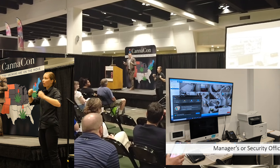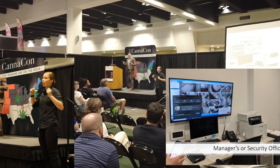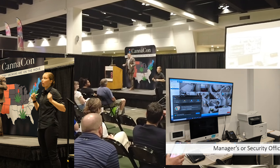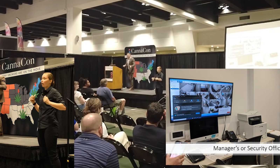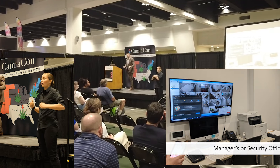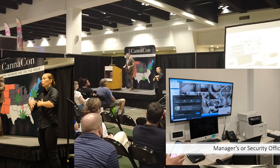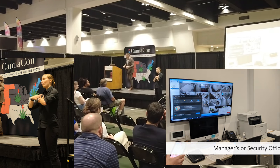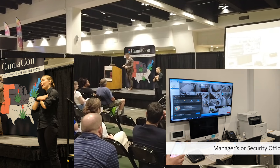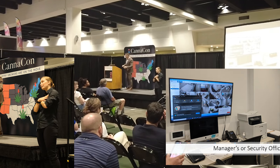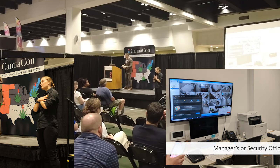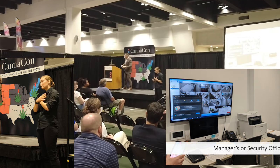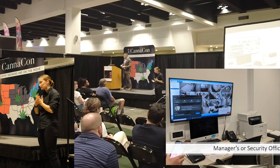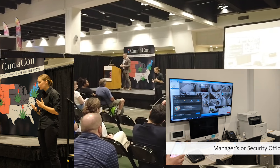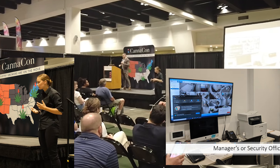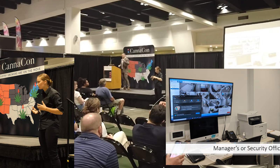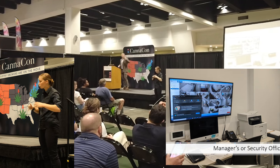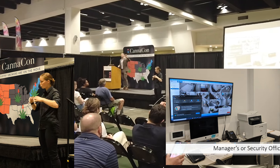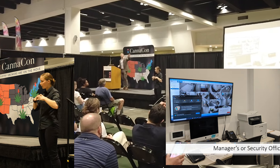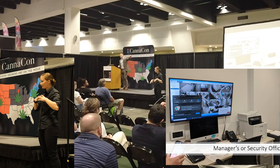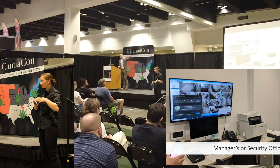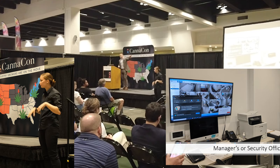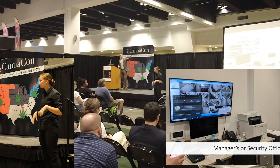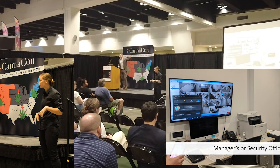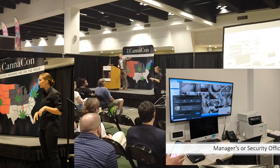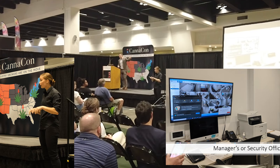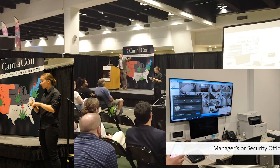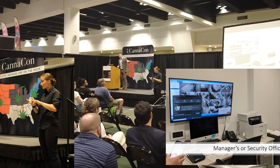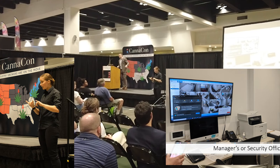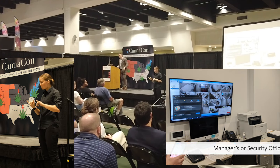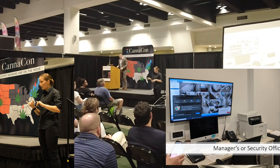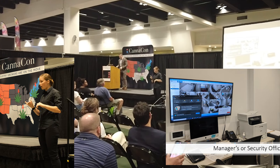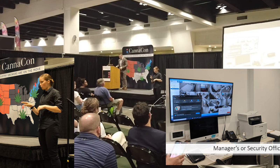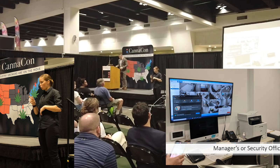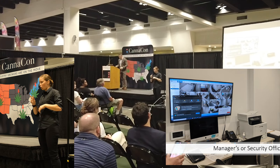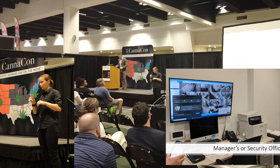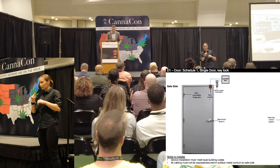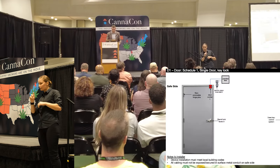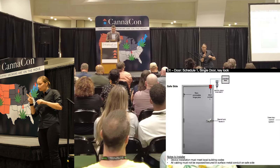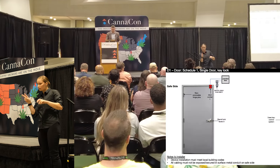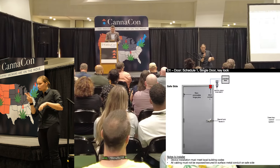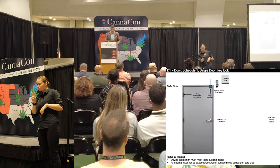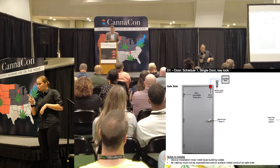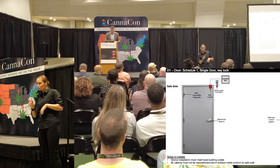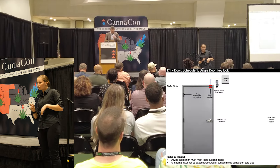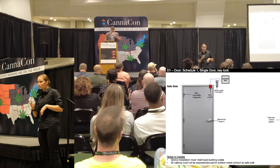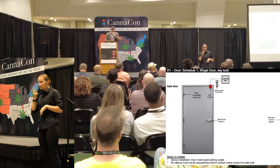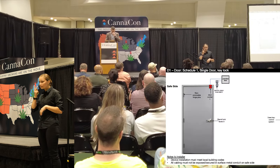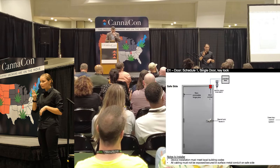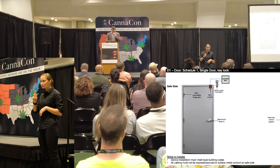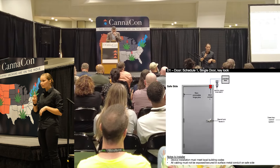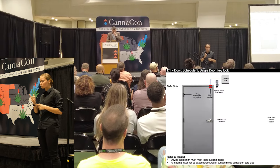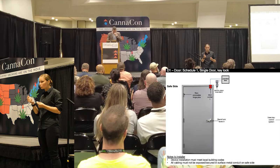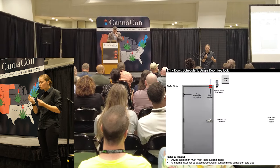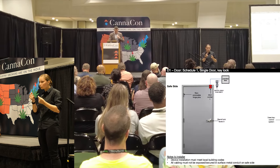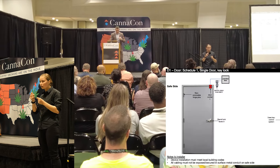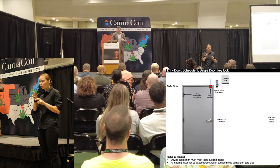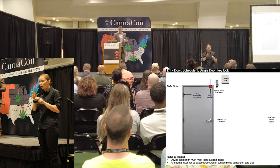wall, and have a bit of a break while they're sort of keeping eyes on the central viewing station here for the store.